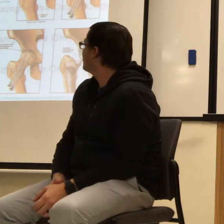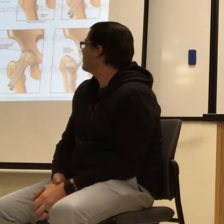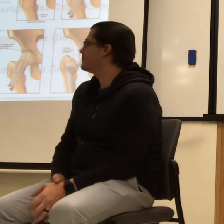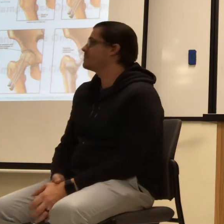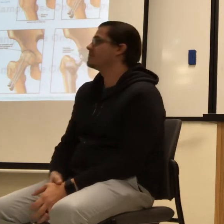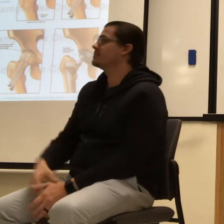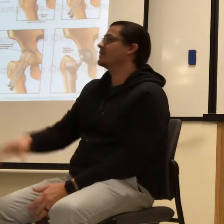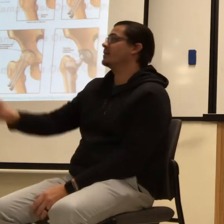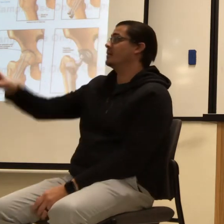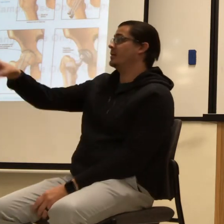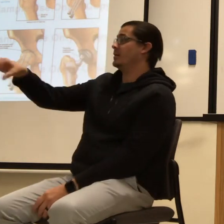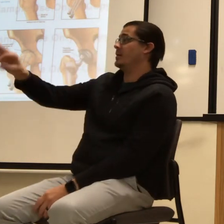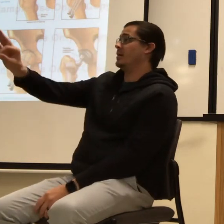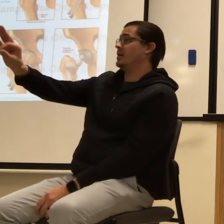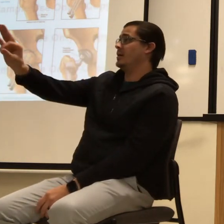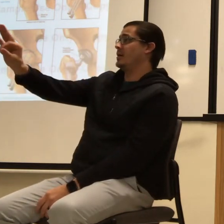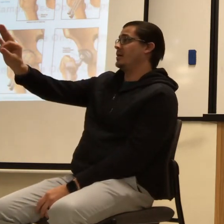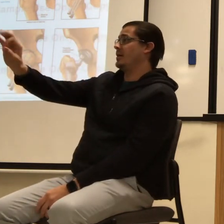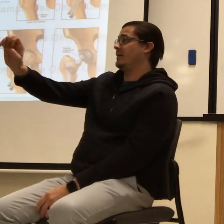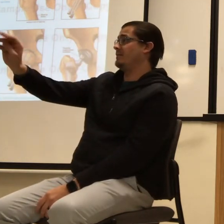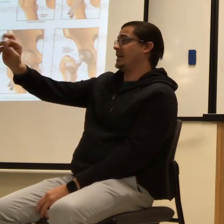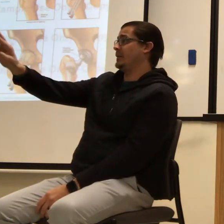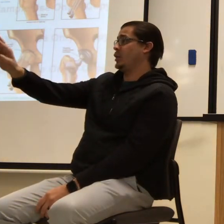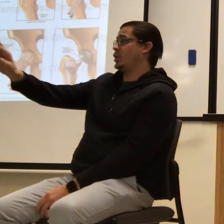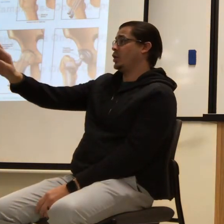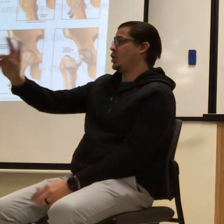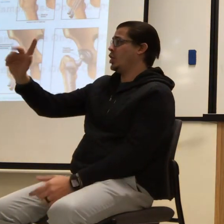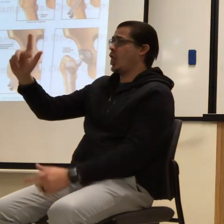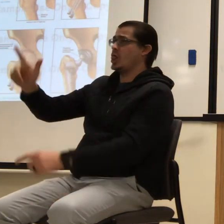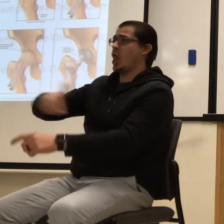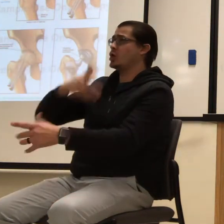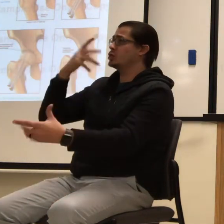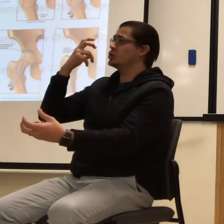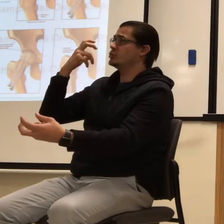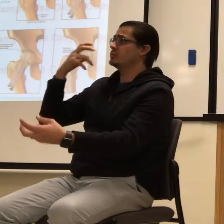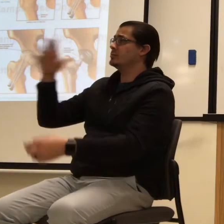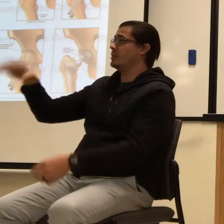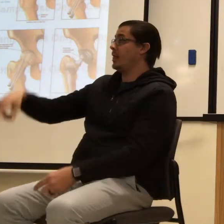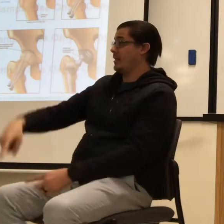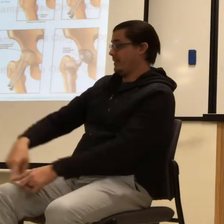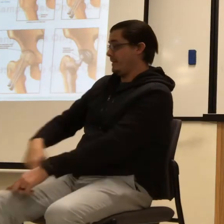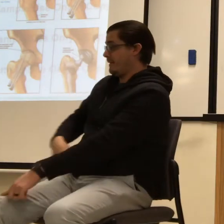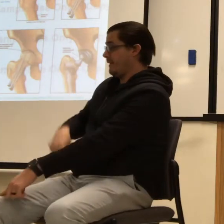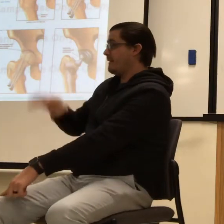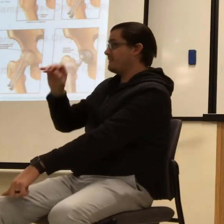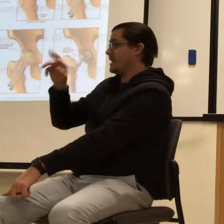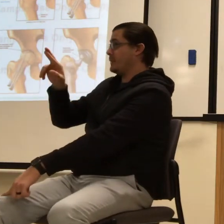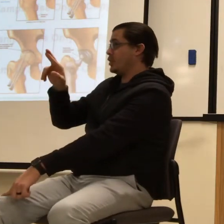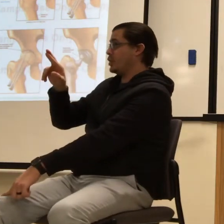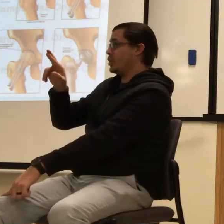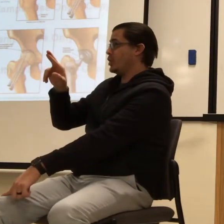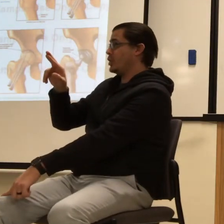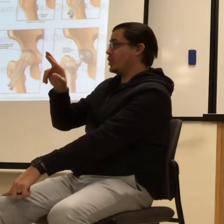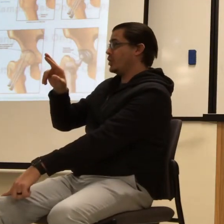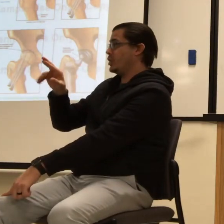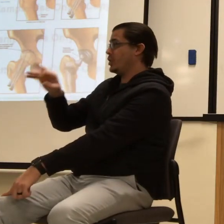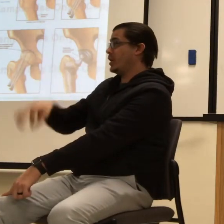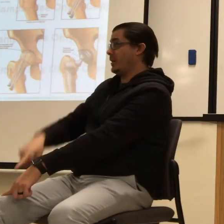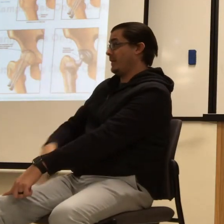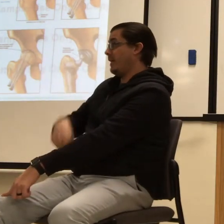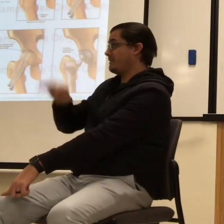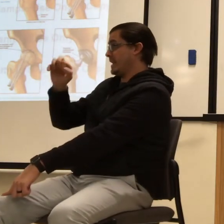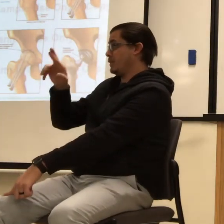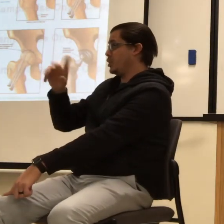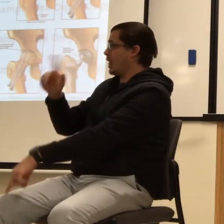The femur is the longest, strongest bone in the whole body. However, its weak